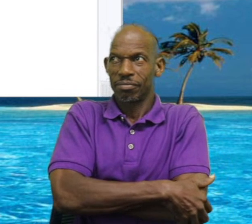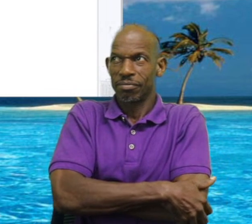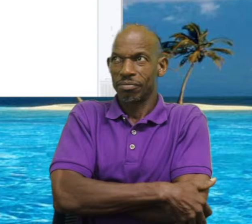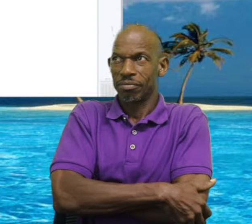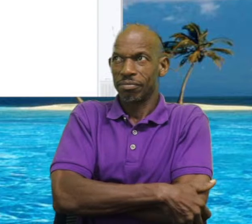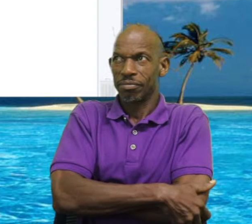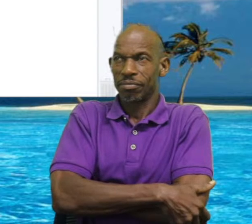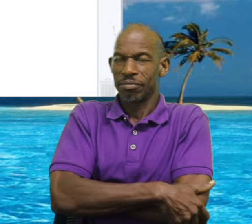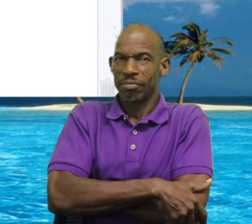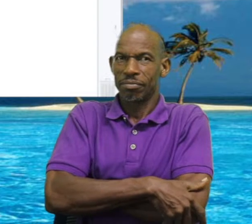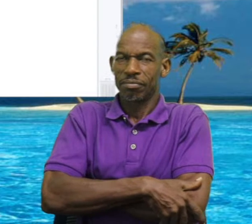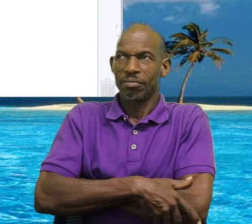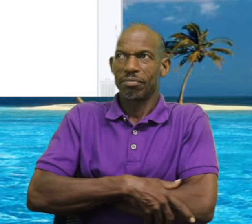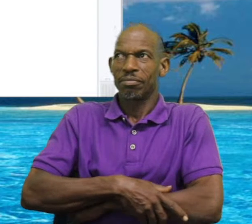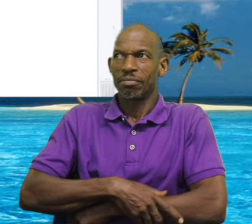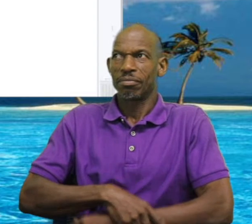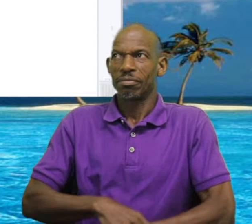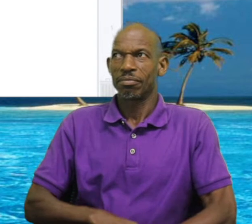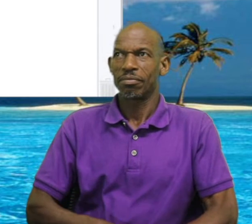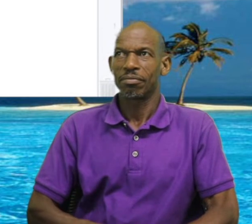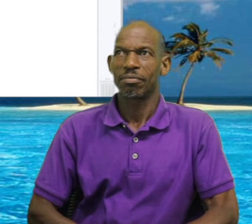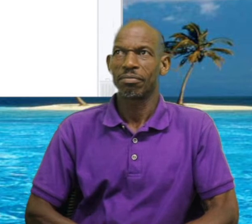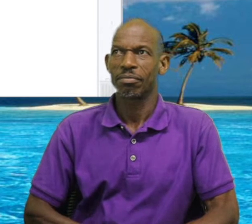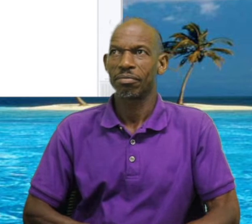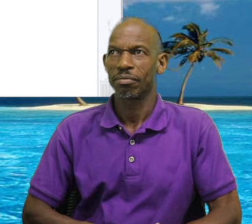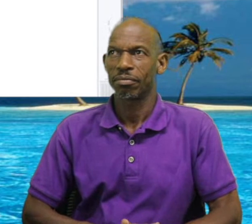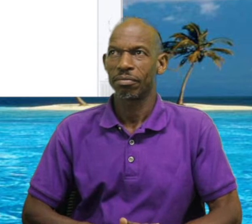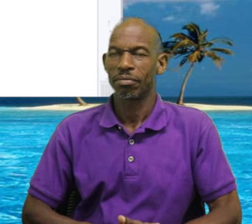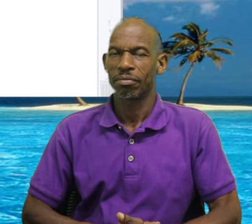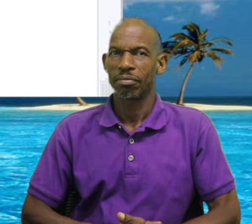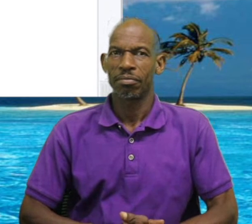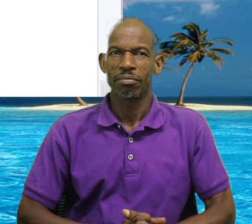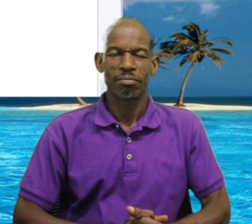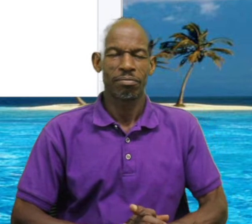let's look at some practice. And we're looking at,